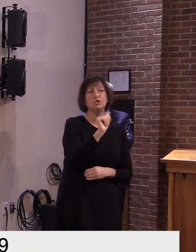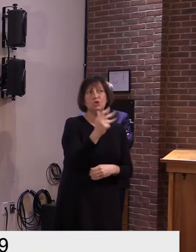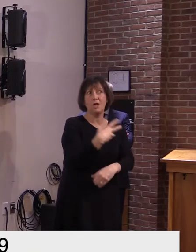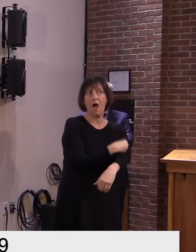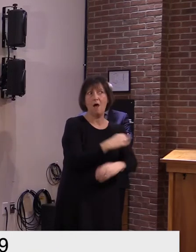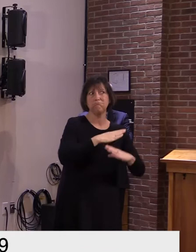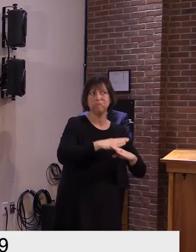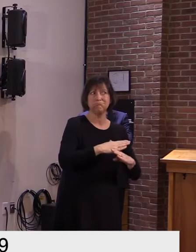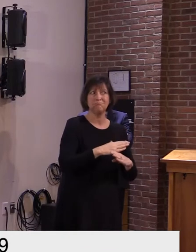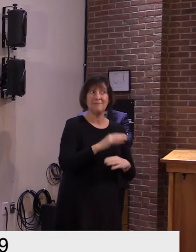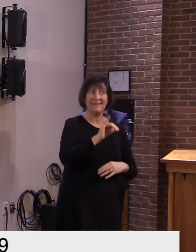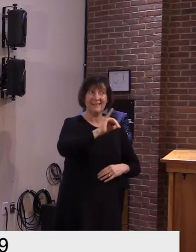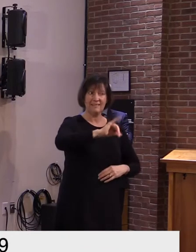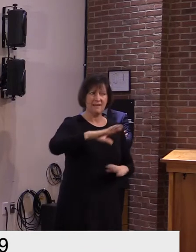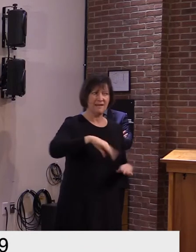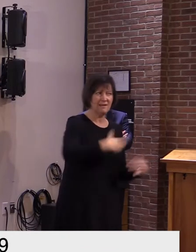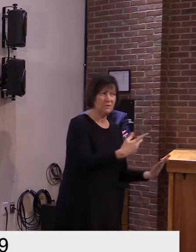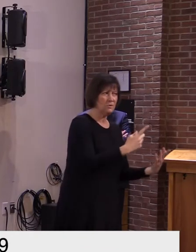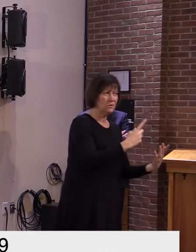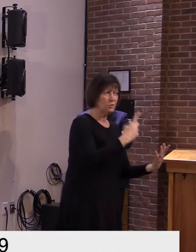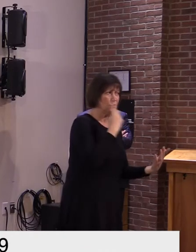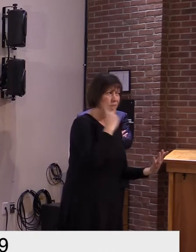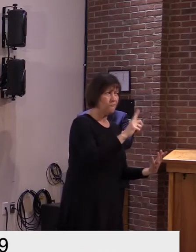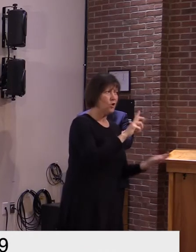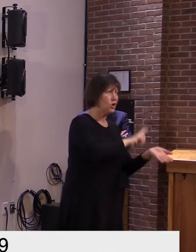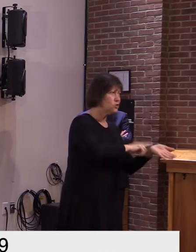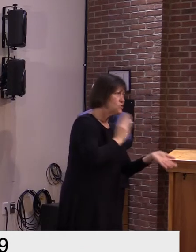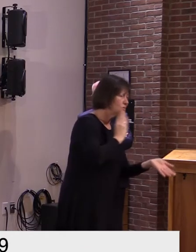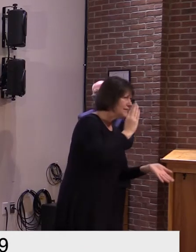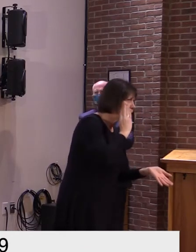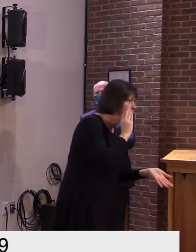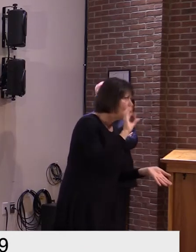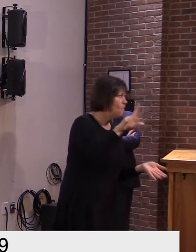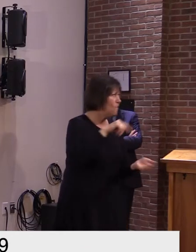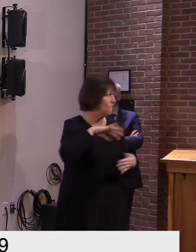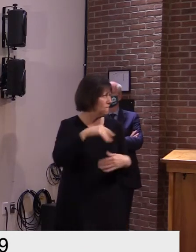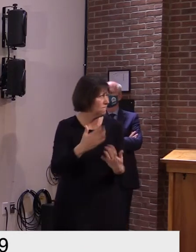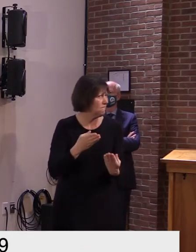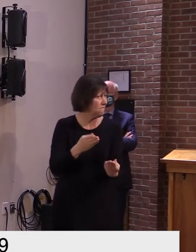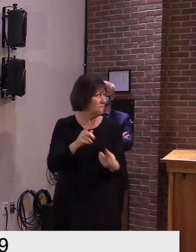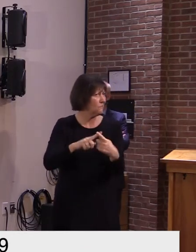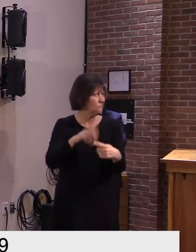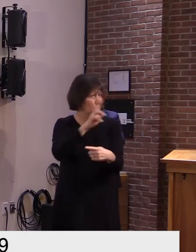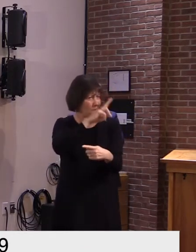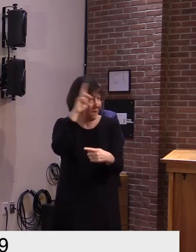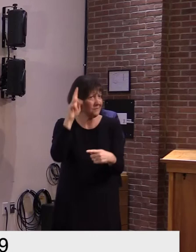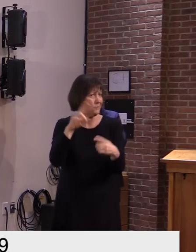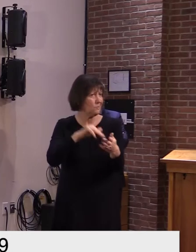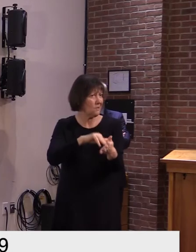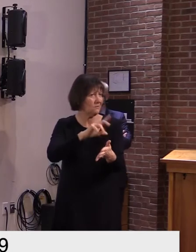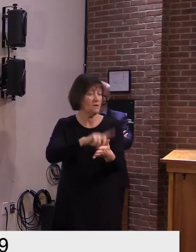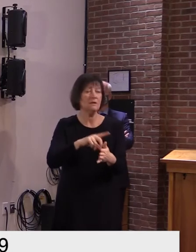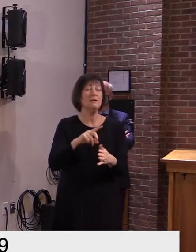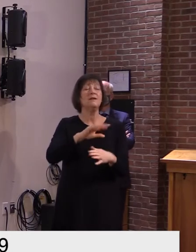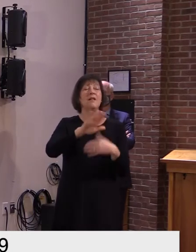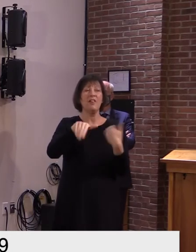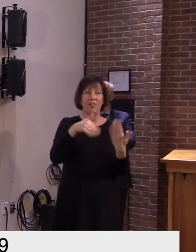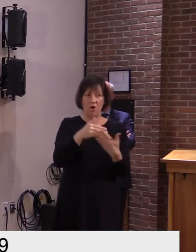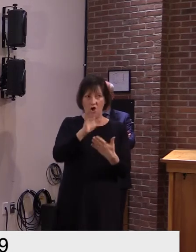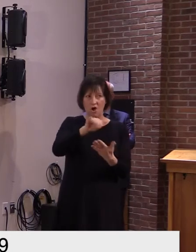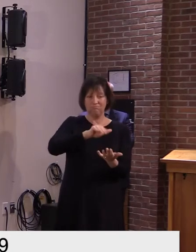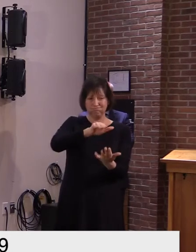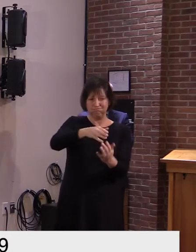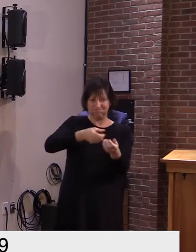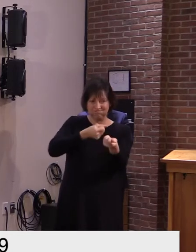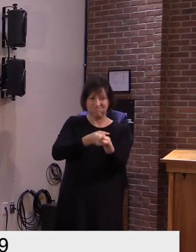the long-term care stream, or will that all go to the healthcare system? That's completely going to the healthcare system.